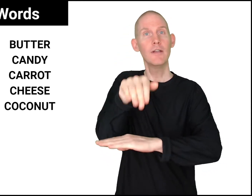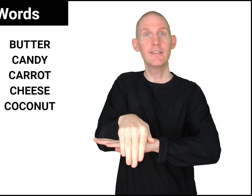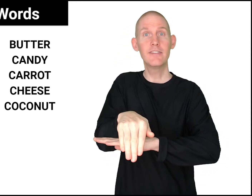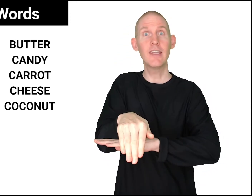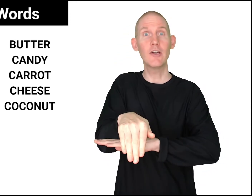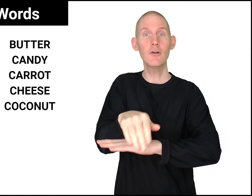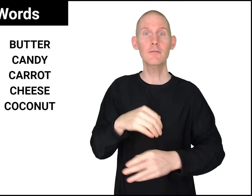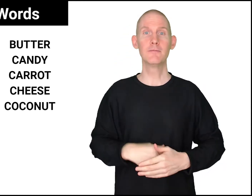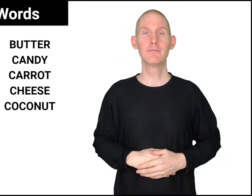dinner,